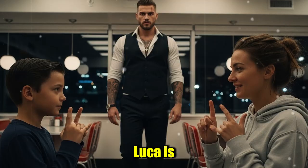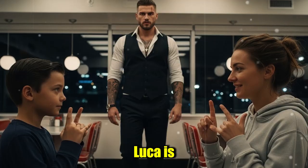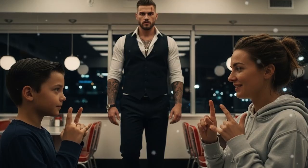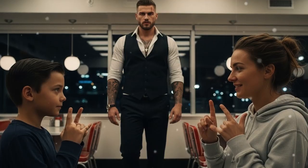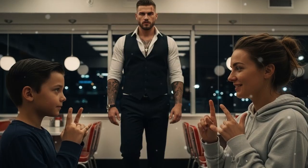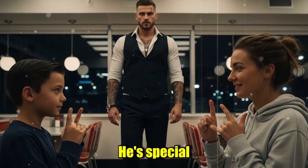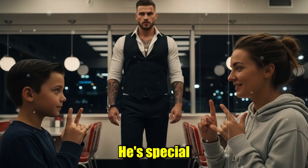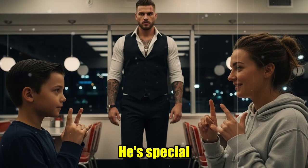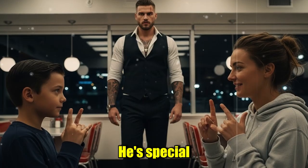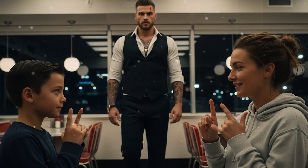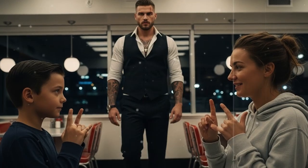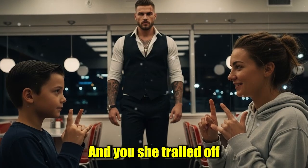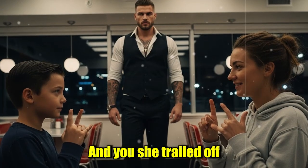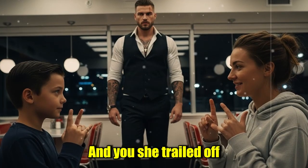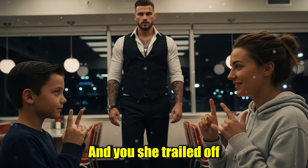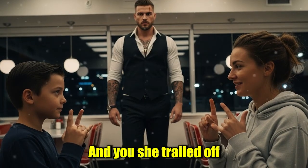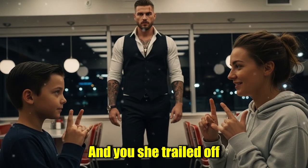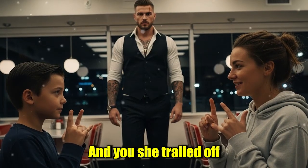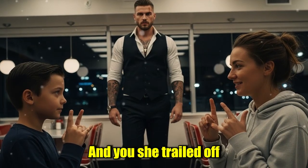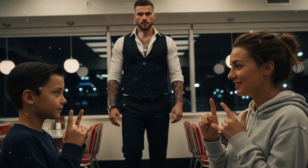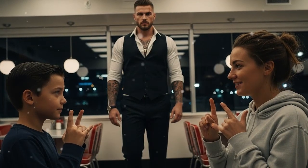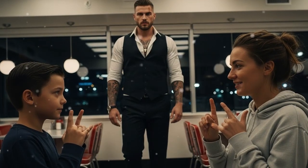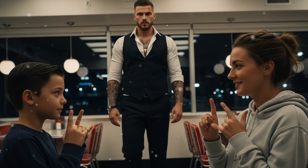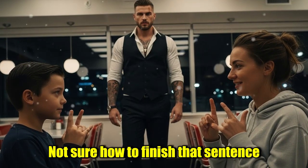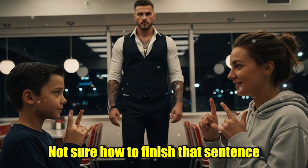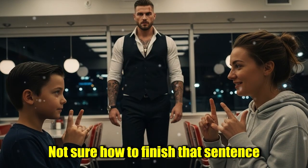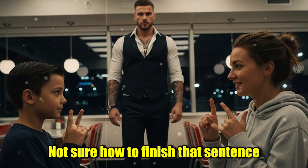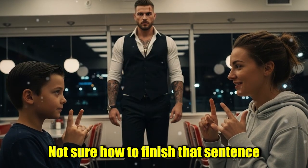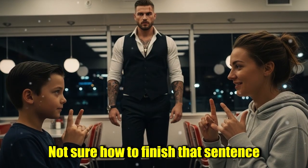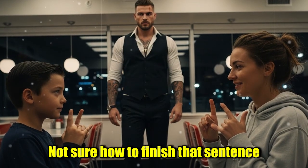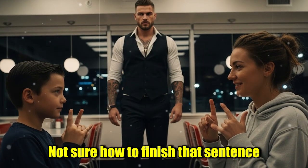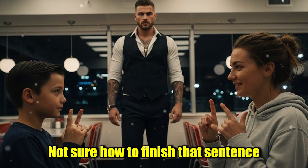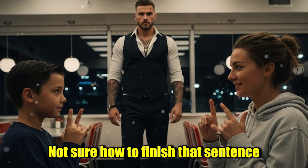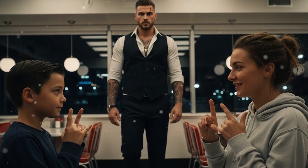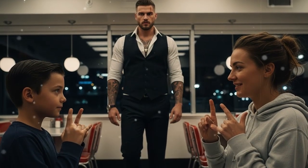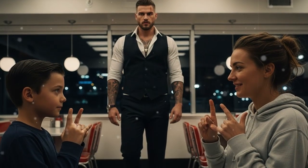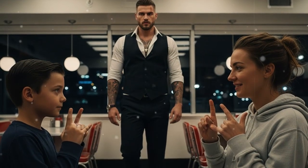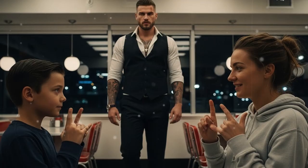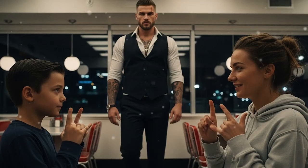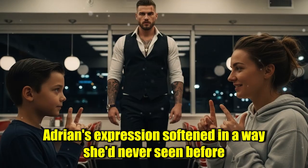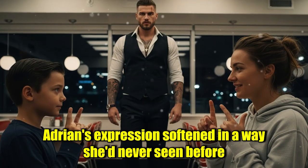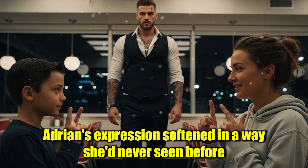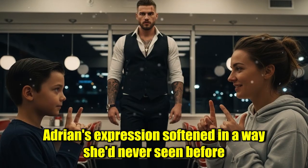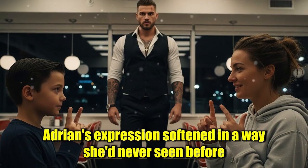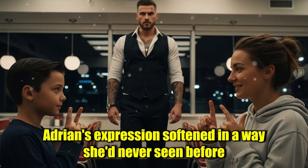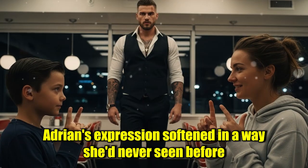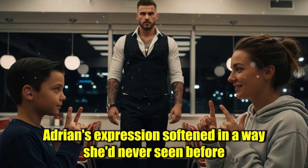is. He's special. And you," she trailed off, not sure how to finish that sentence. Adrian's expression softened